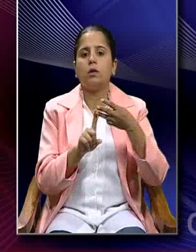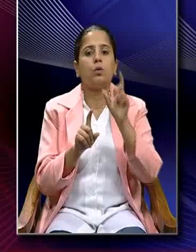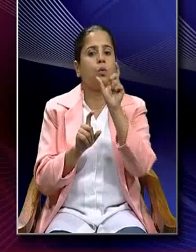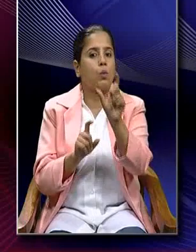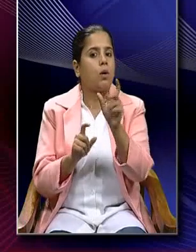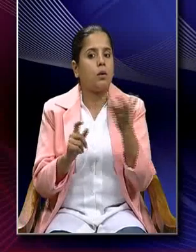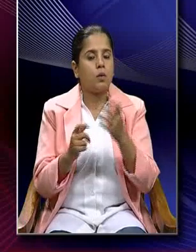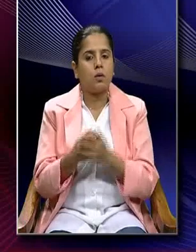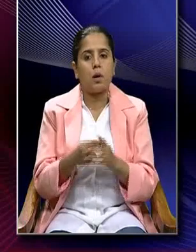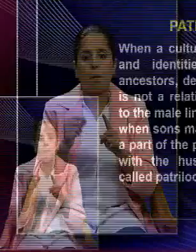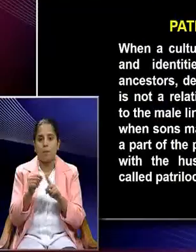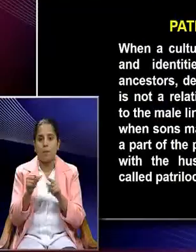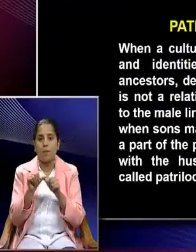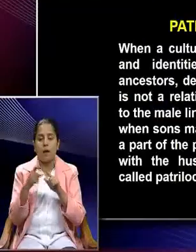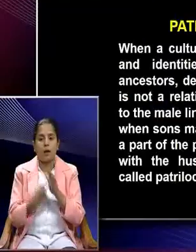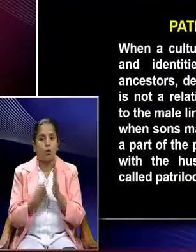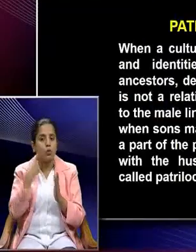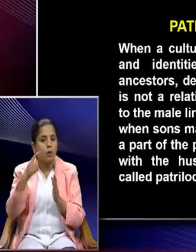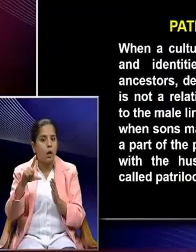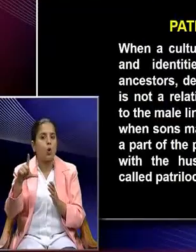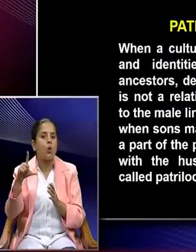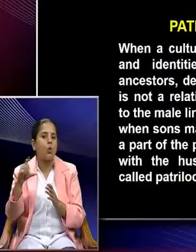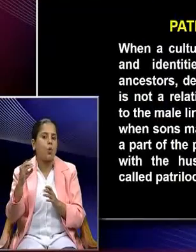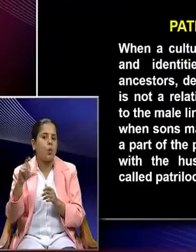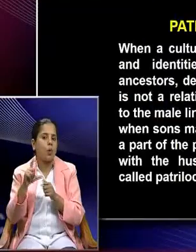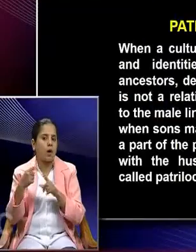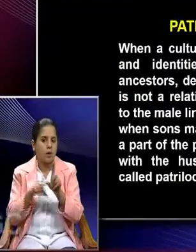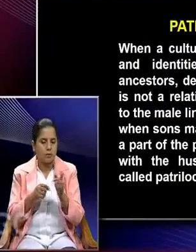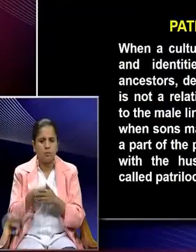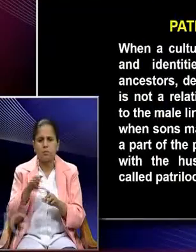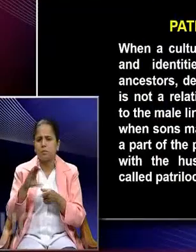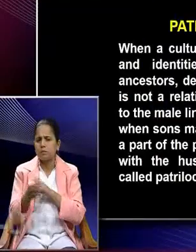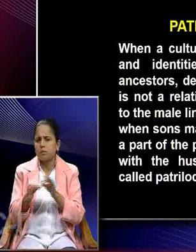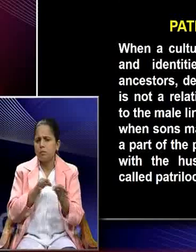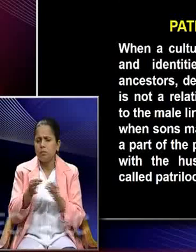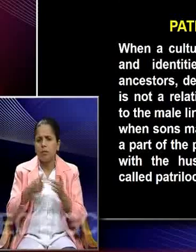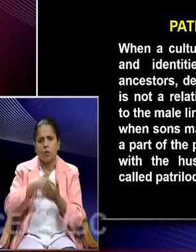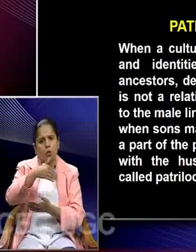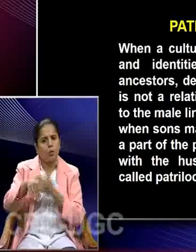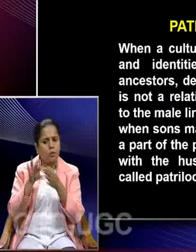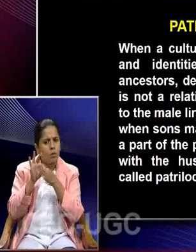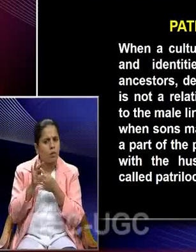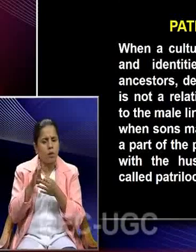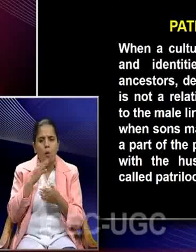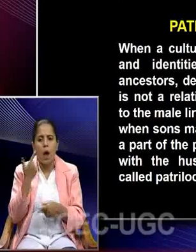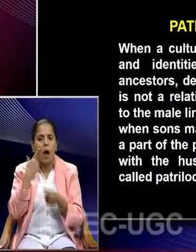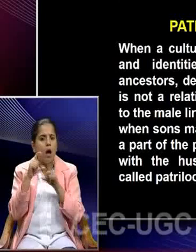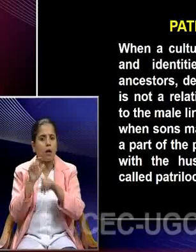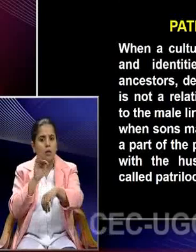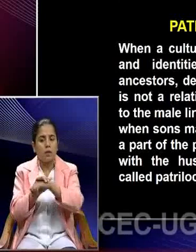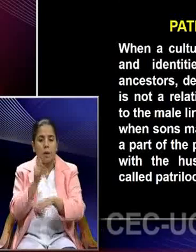called patrilocality. When a culture defines relationships and identities in terms of